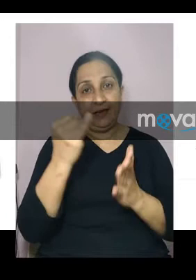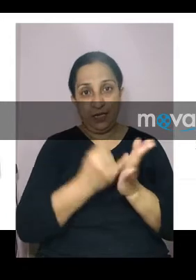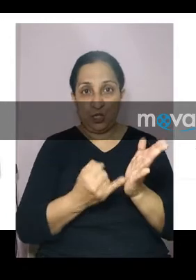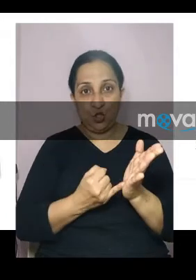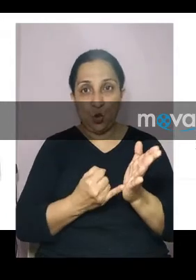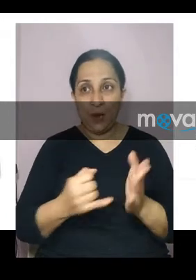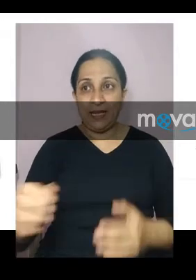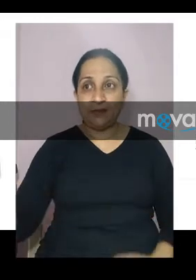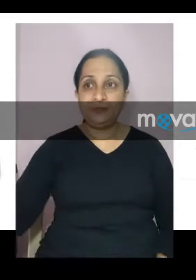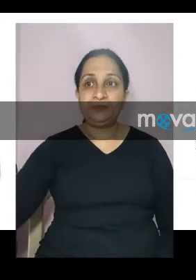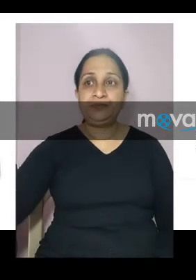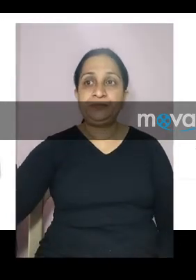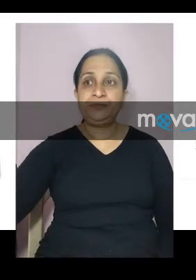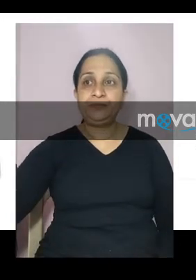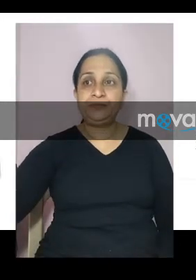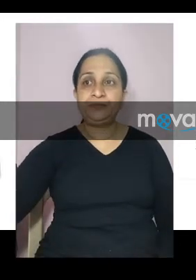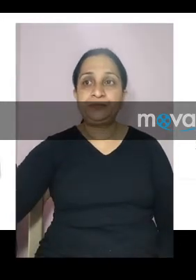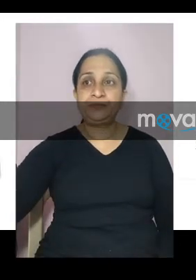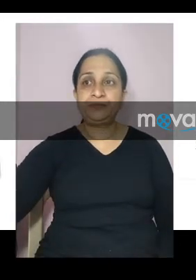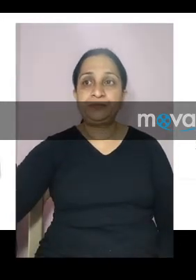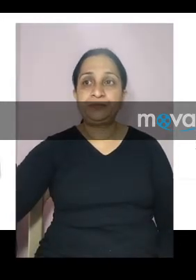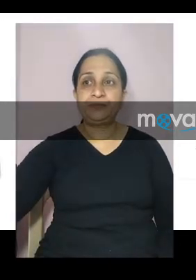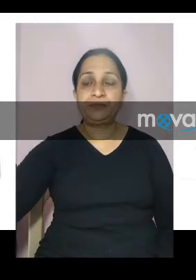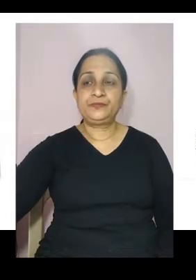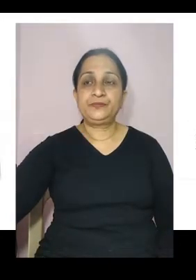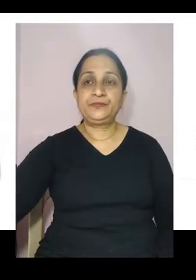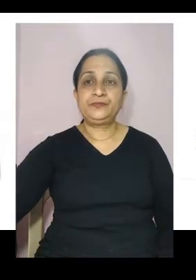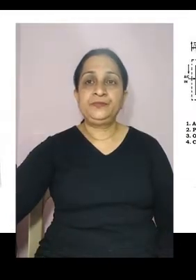second drawing.